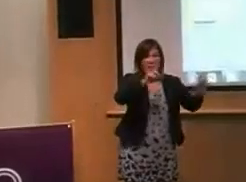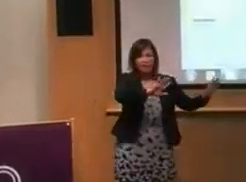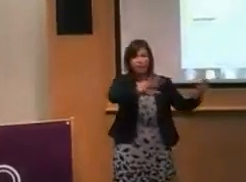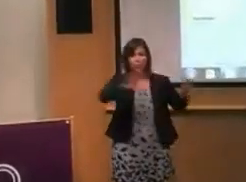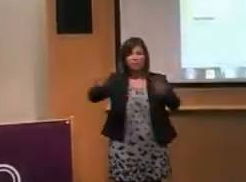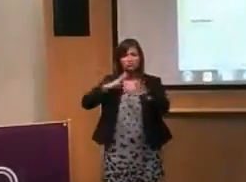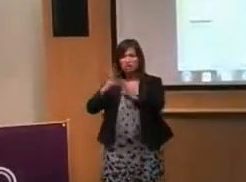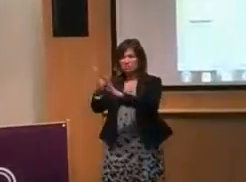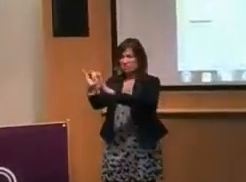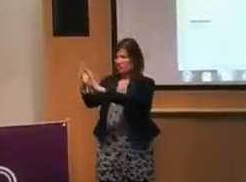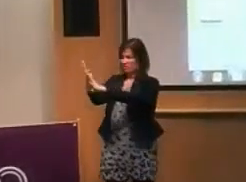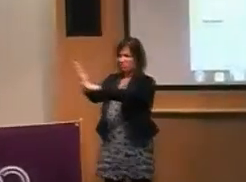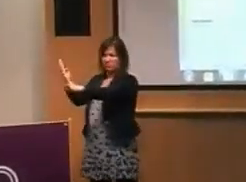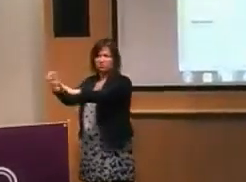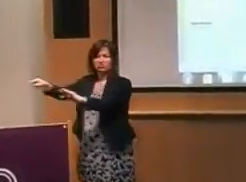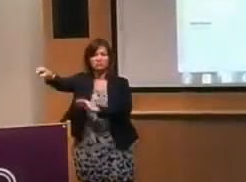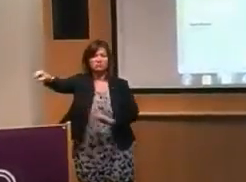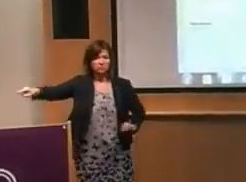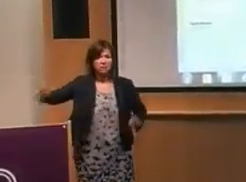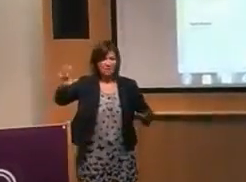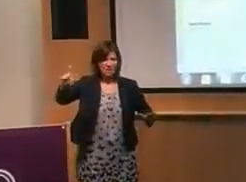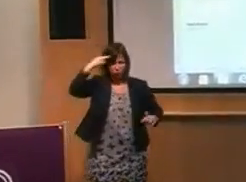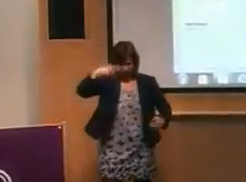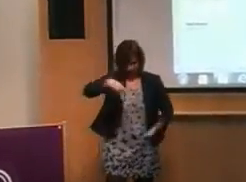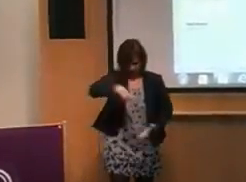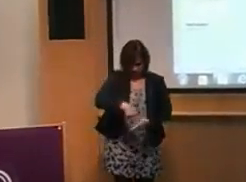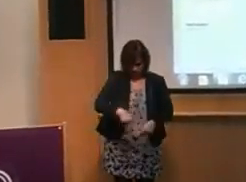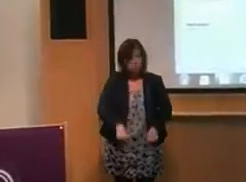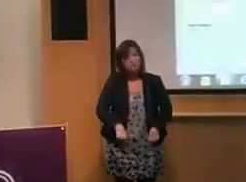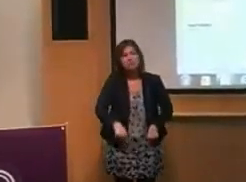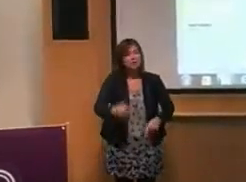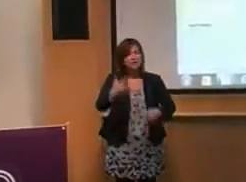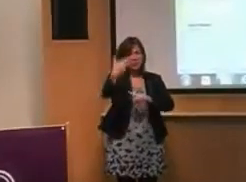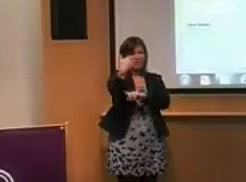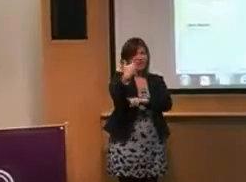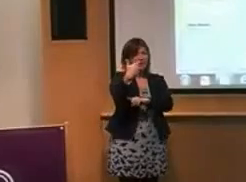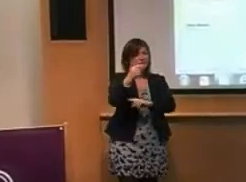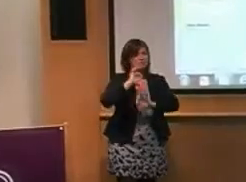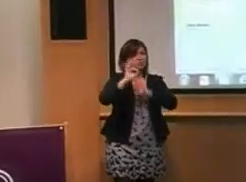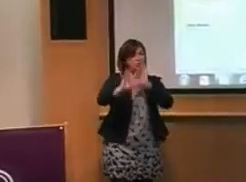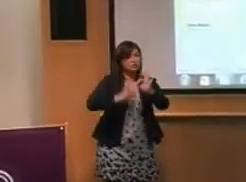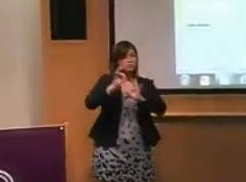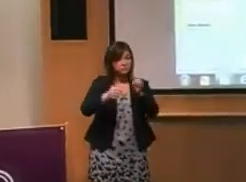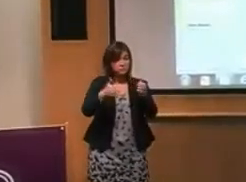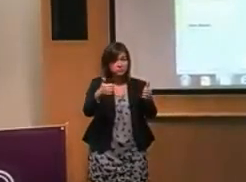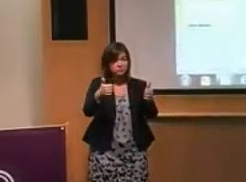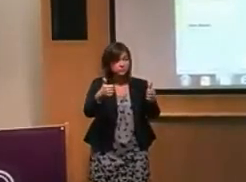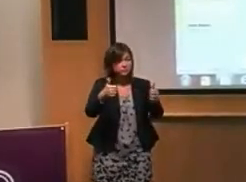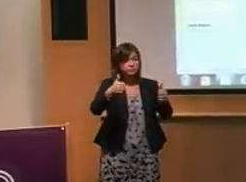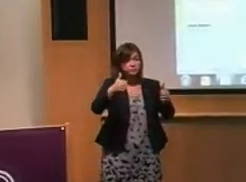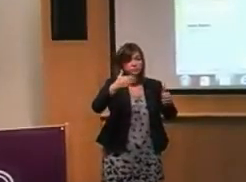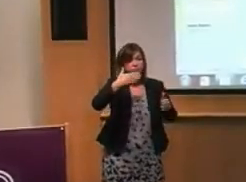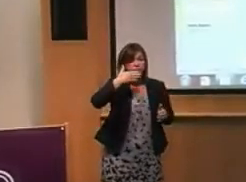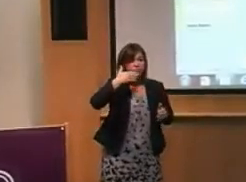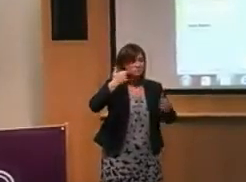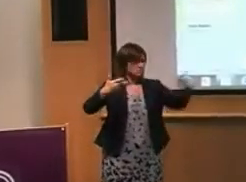Okay, just while we're waiting, if I can ask you to form a queue to the left-hand side of the stage for those that do want to ask a question.